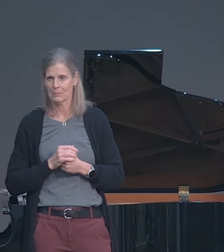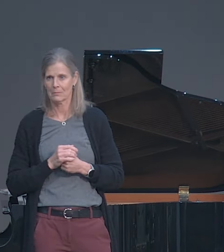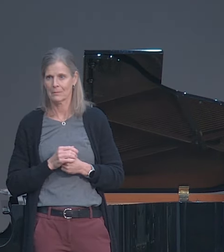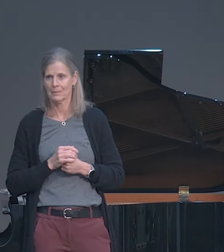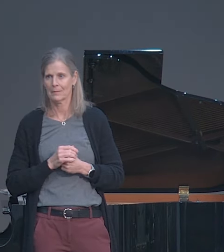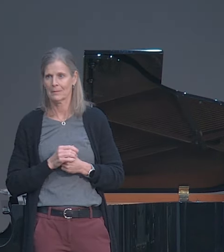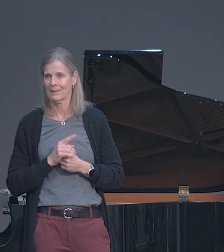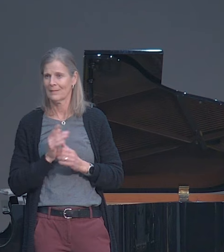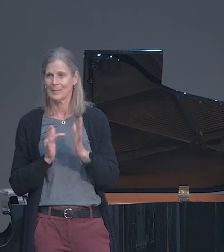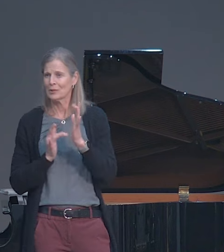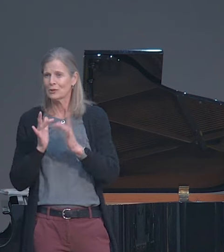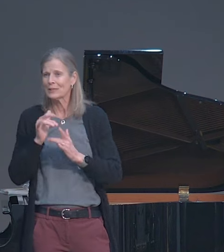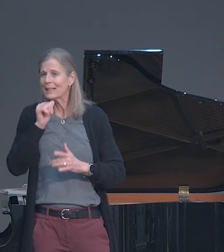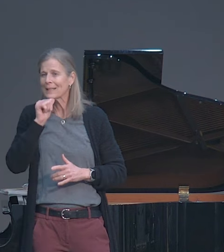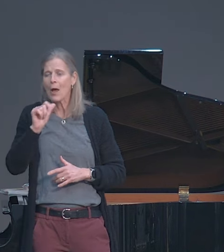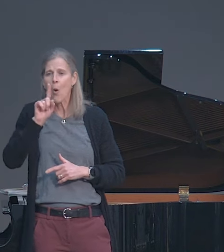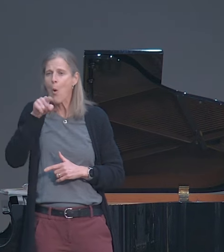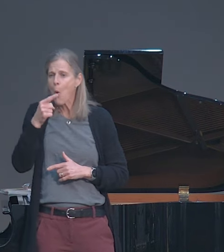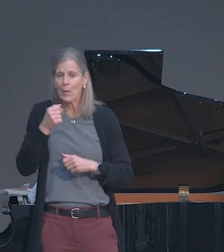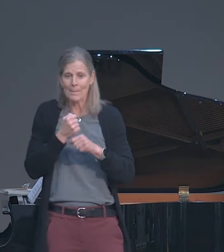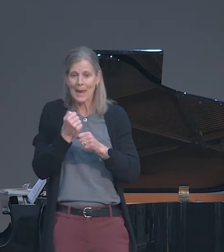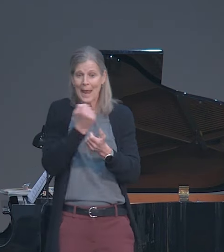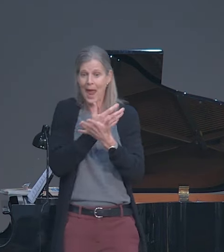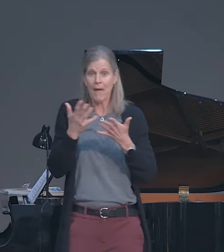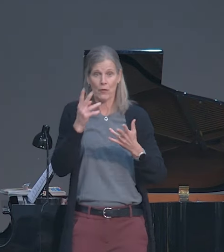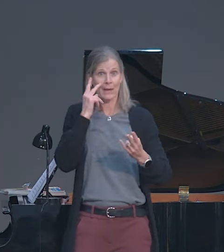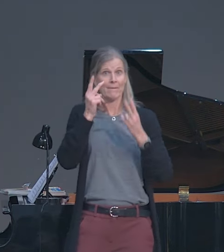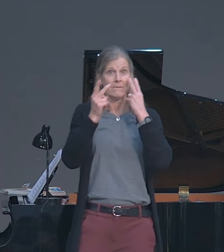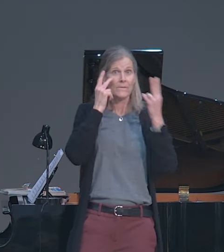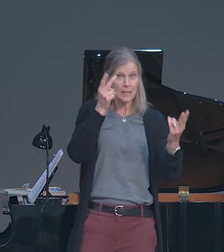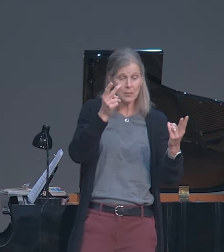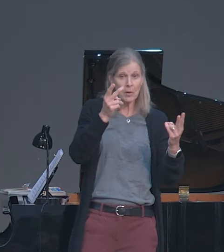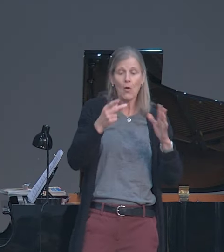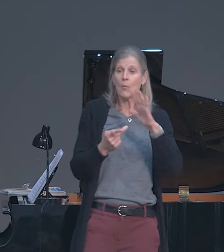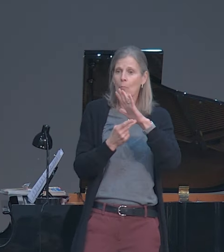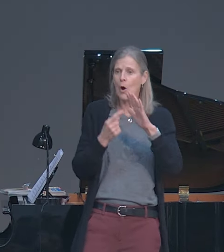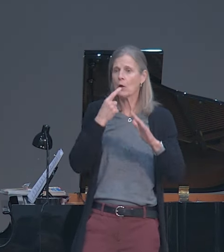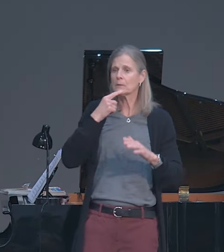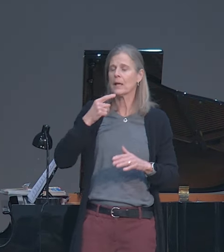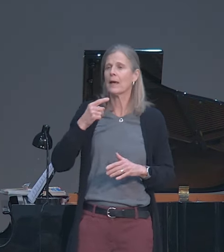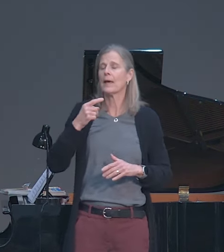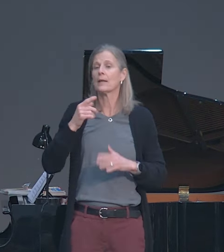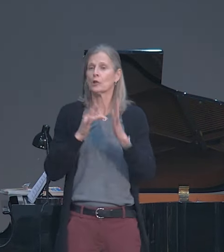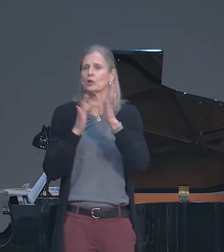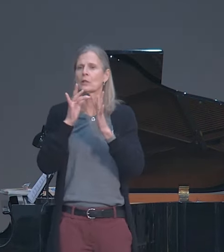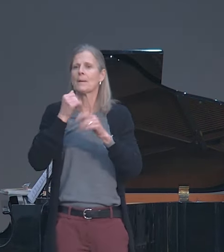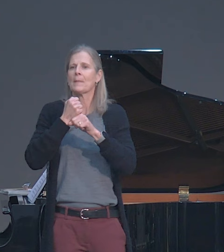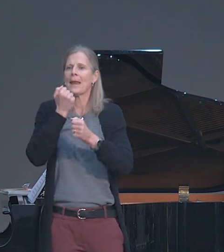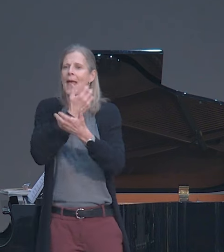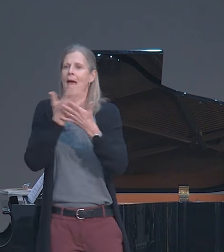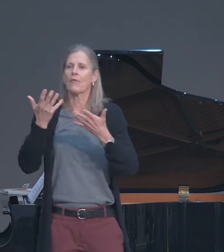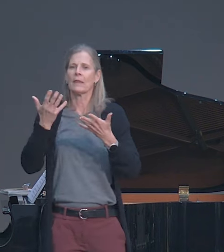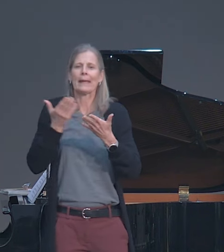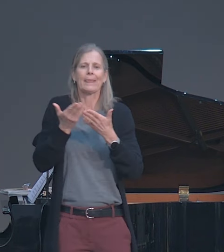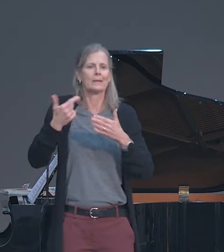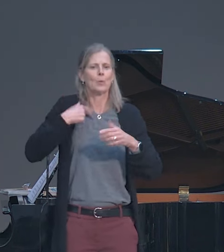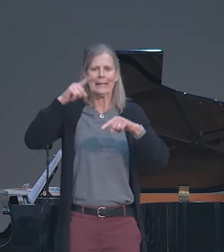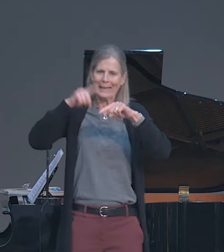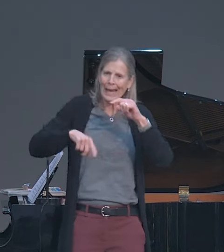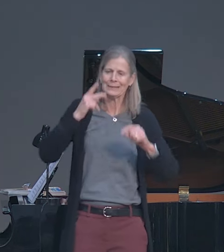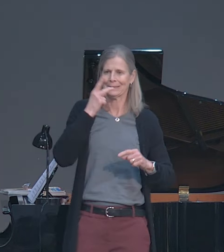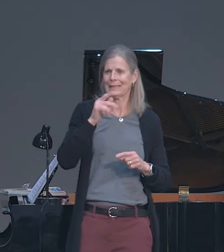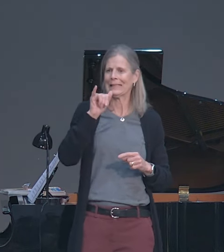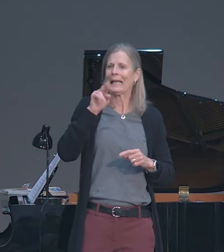But Jesus didn't just create all things visible. We need to move on. Paul says, second, Jesus created all things that are